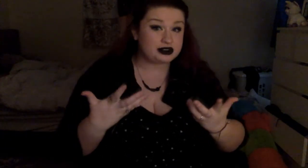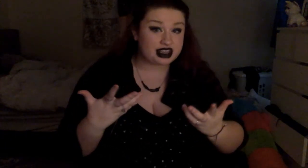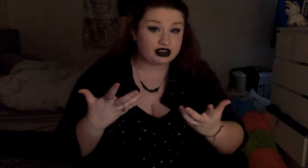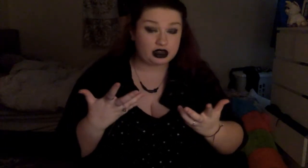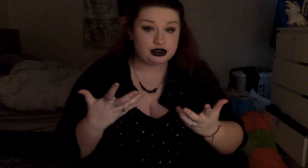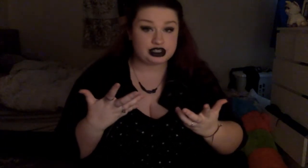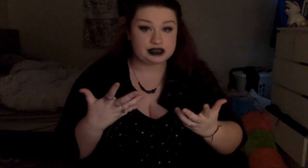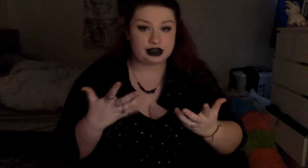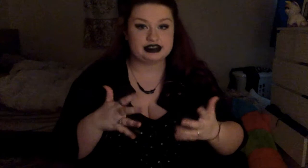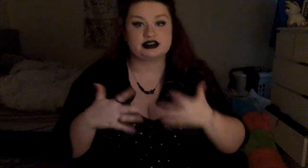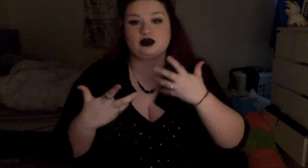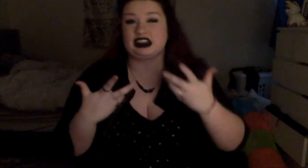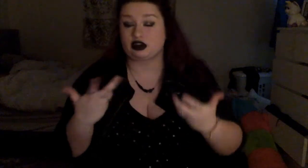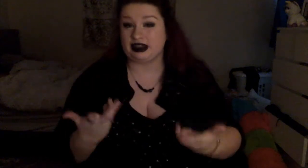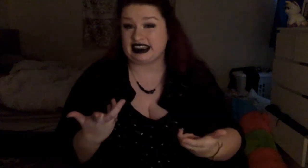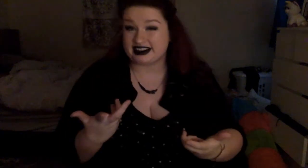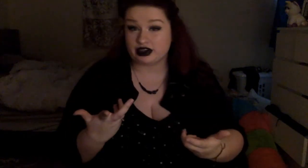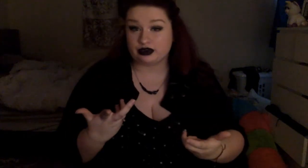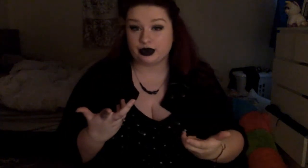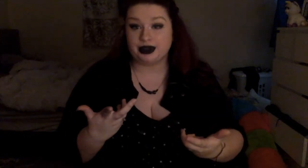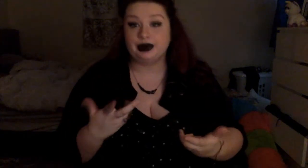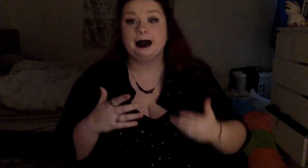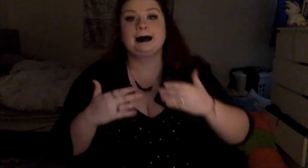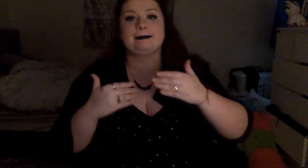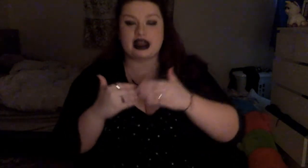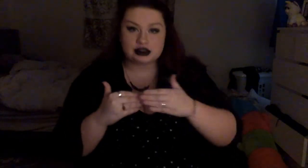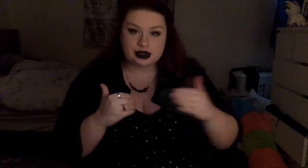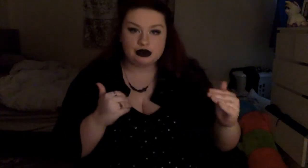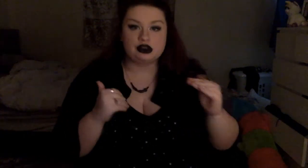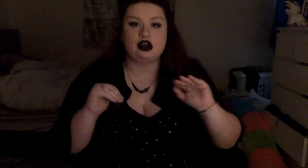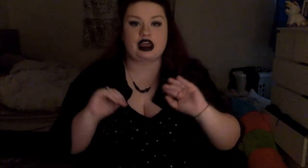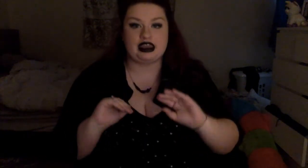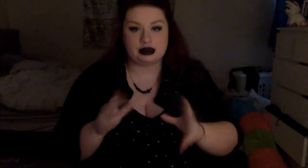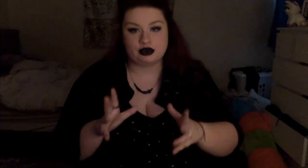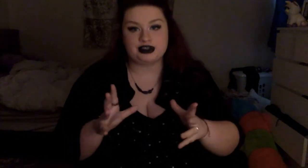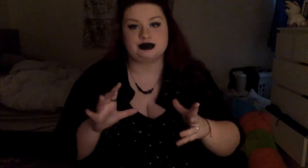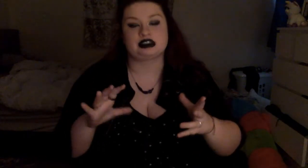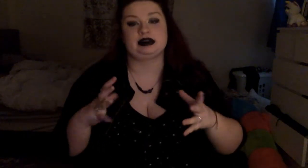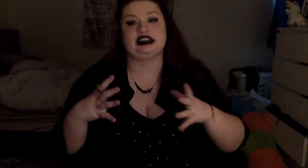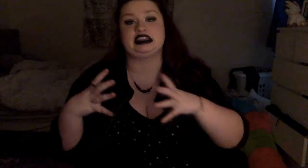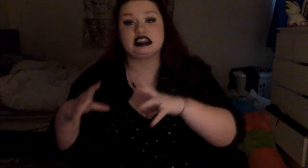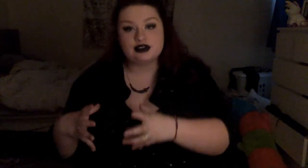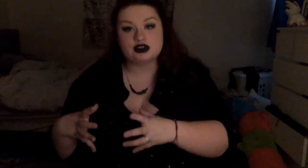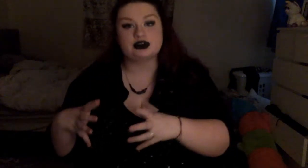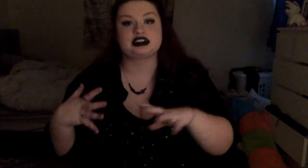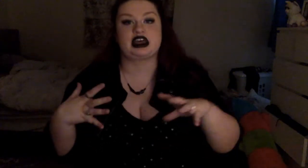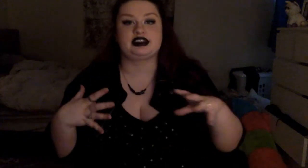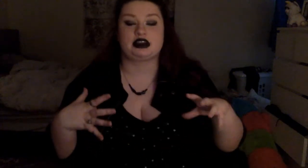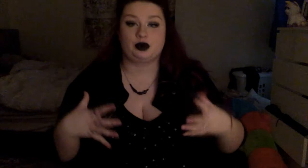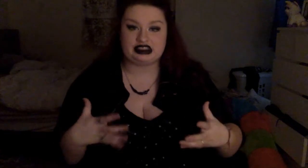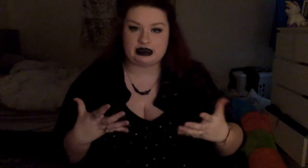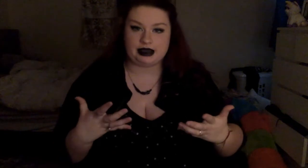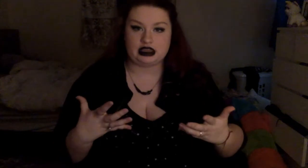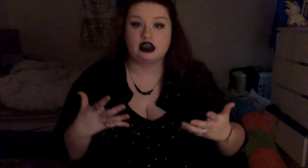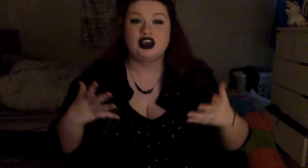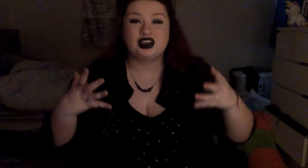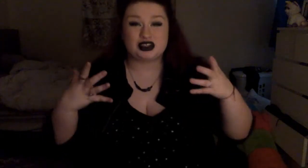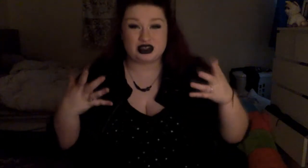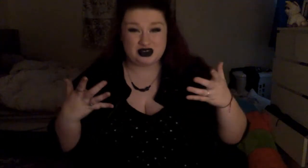sign language experience. This will be a little bit easier for you, but as we go along, I am going to explain the individual signs and what they mean so that you can